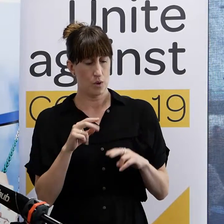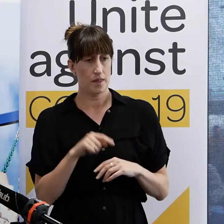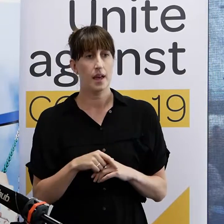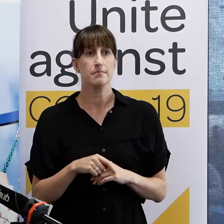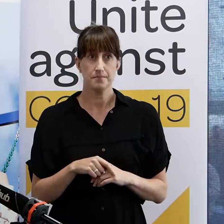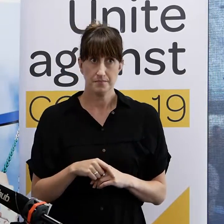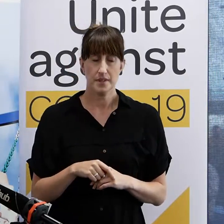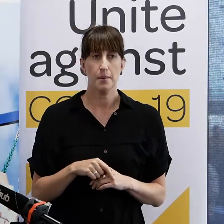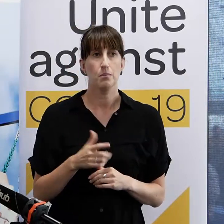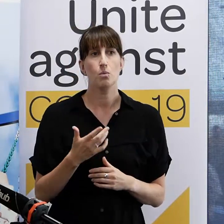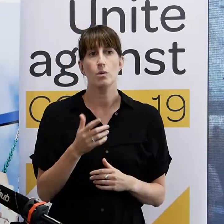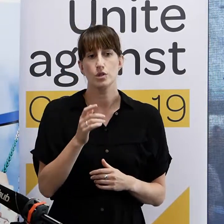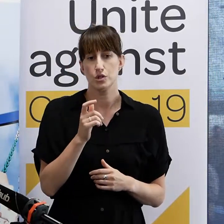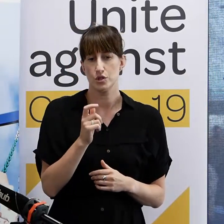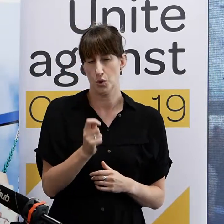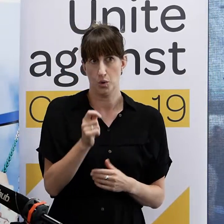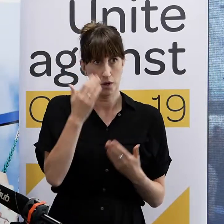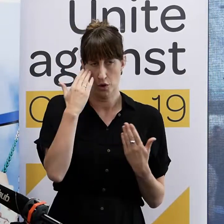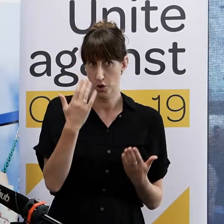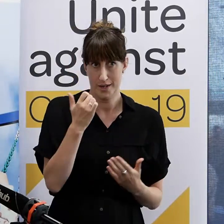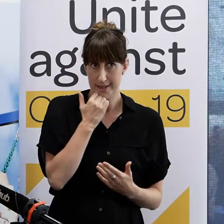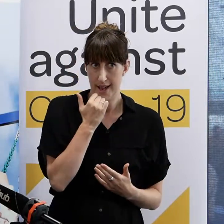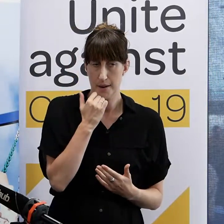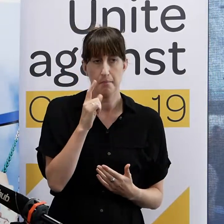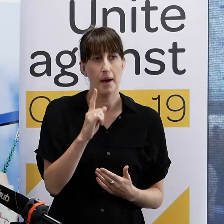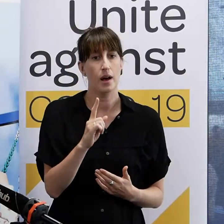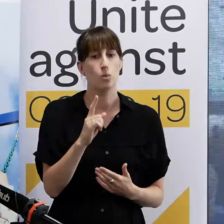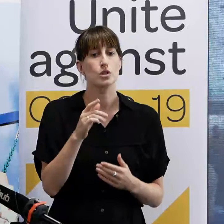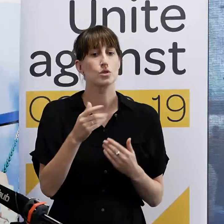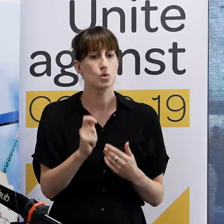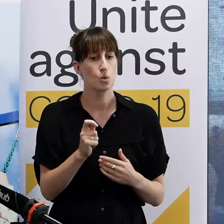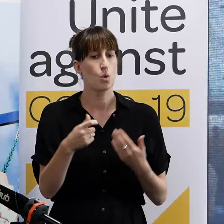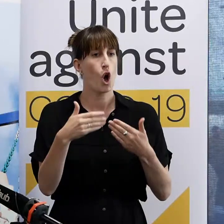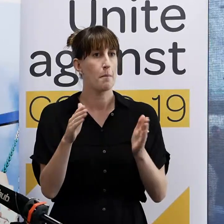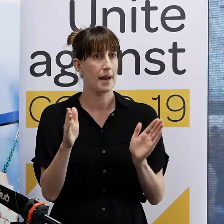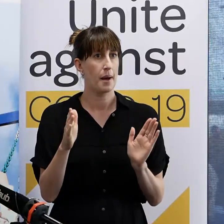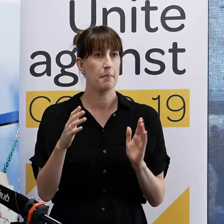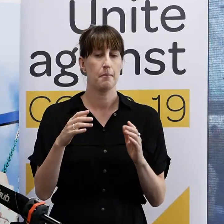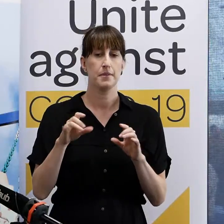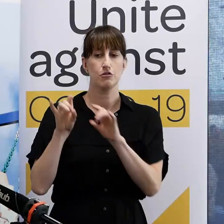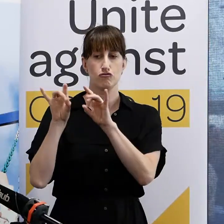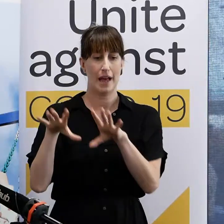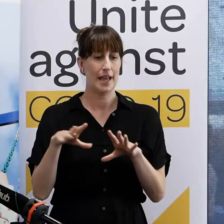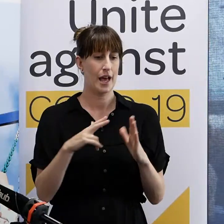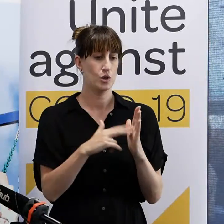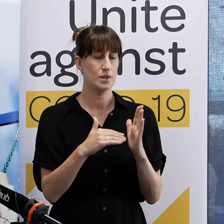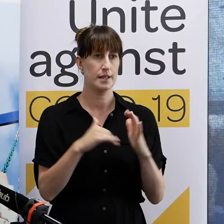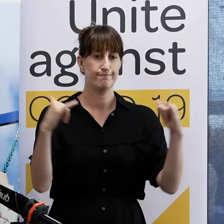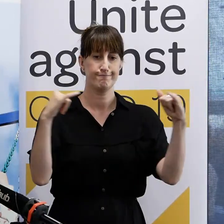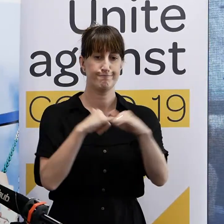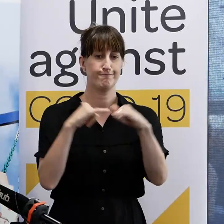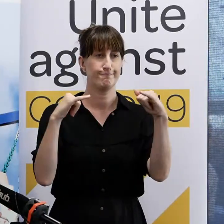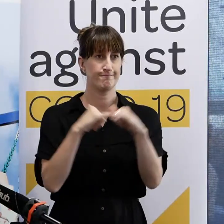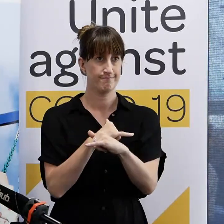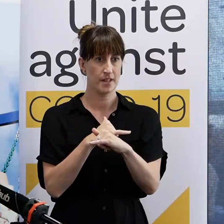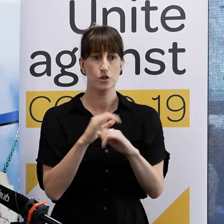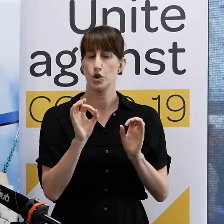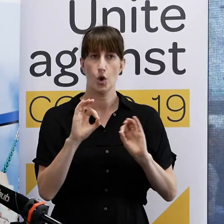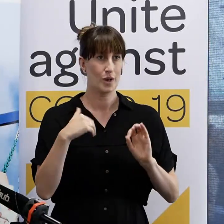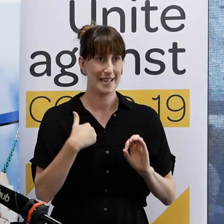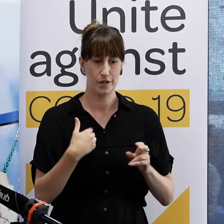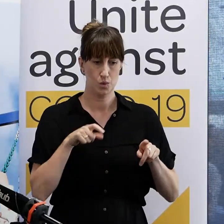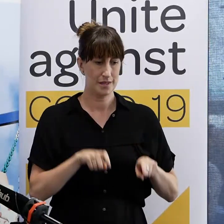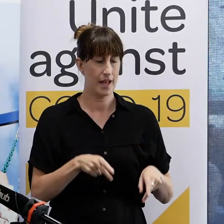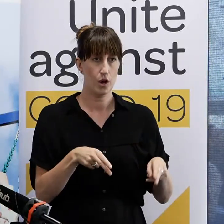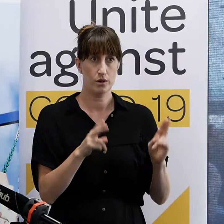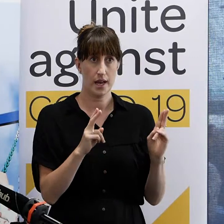Australia, and arguably possibly two-way with Pacific countries. And so it's a very good time for us